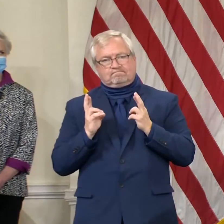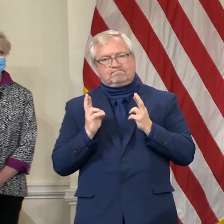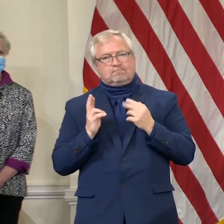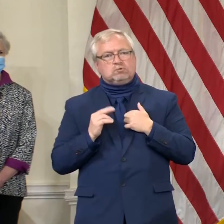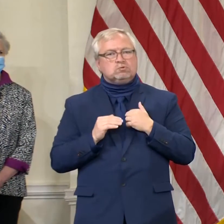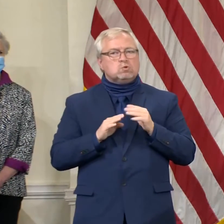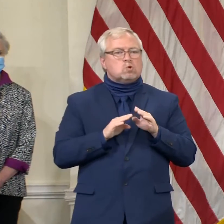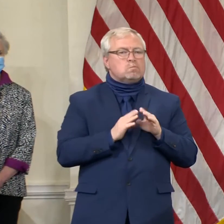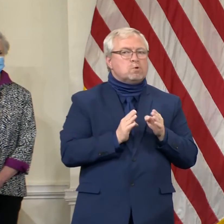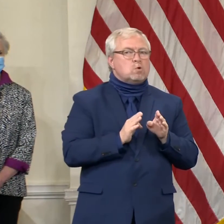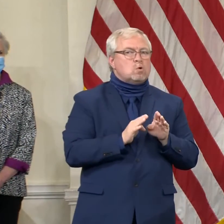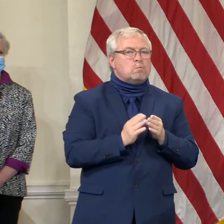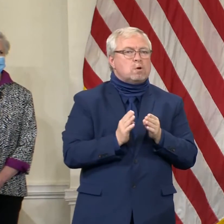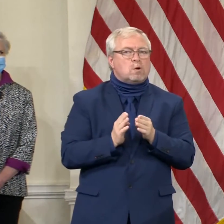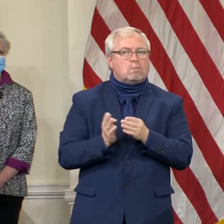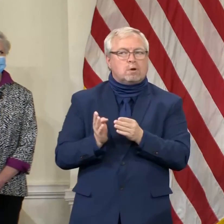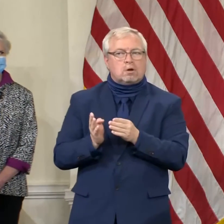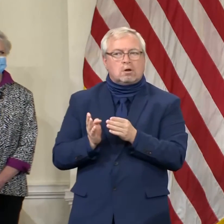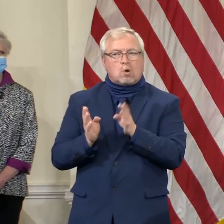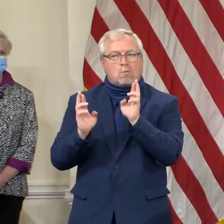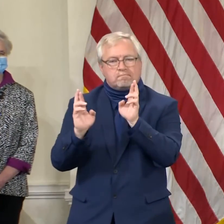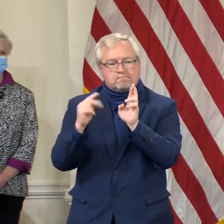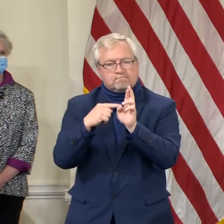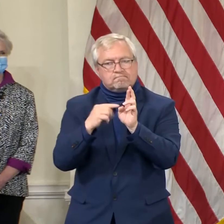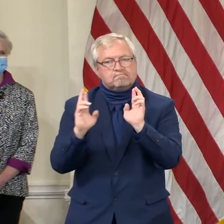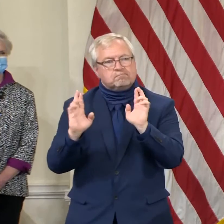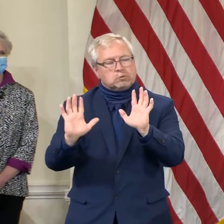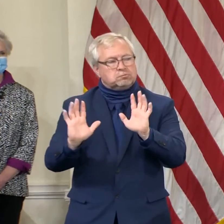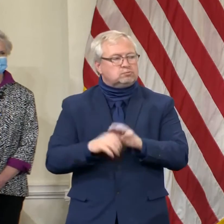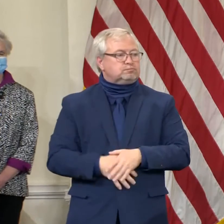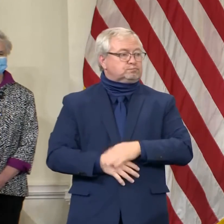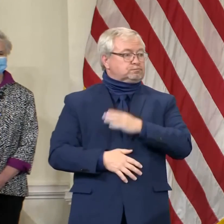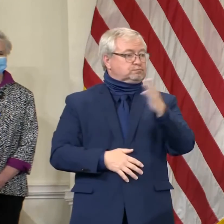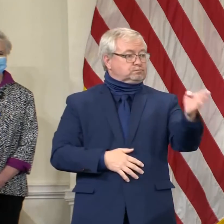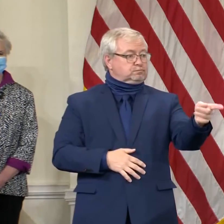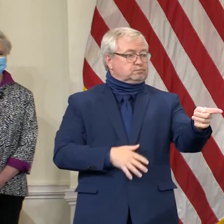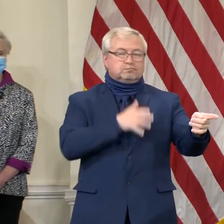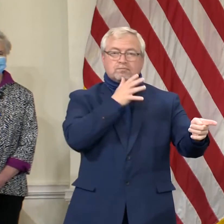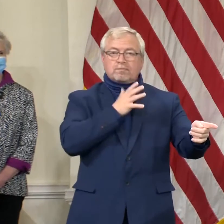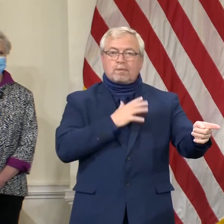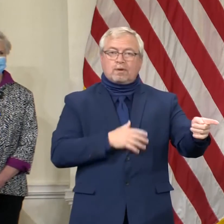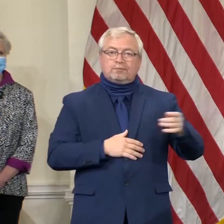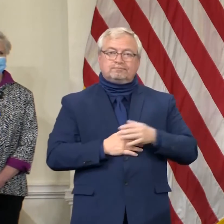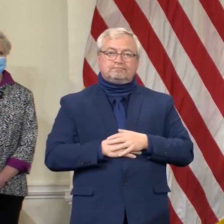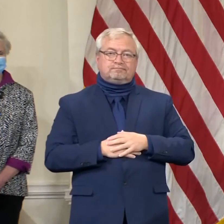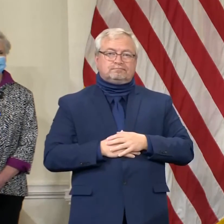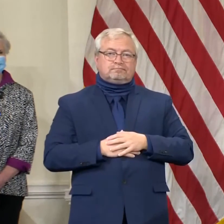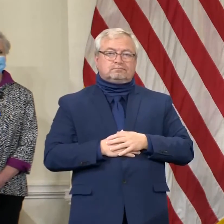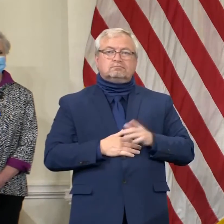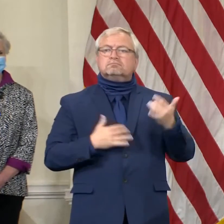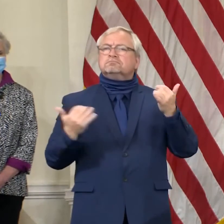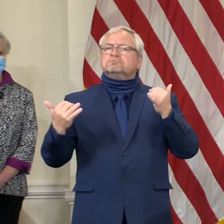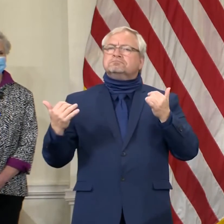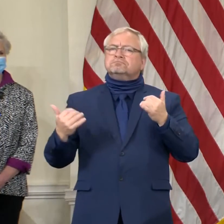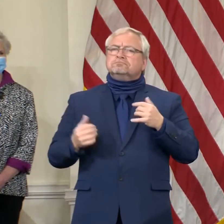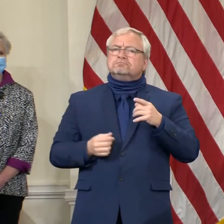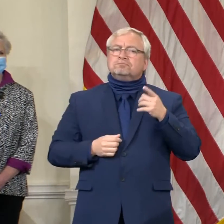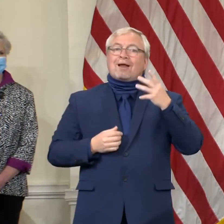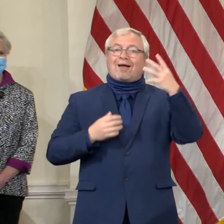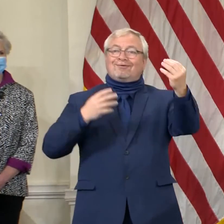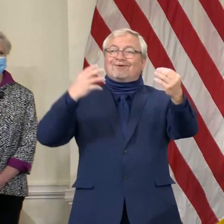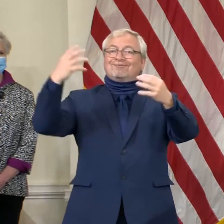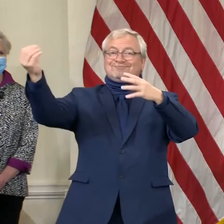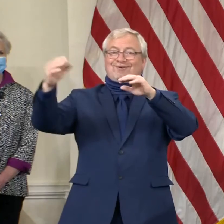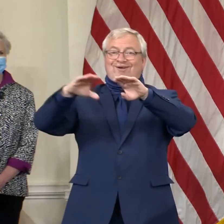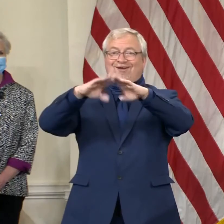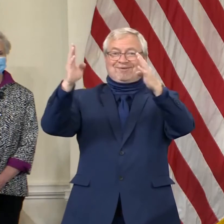we'll be there. We'll be ready. Okay, with opening up more outdoor activities, Ocean City's opening up the